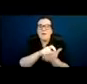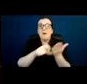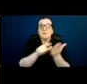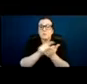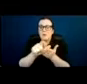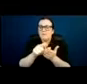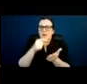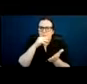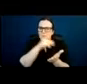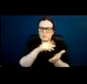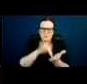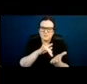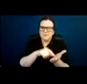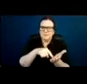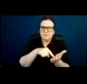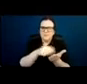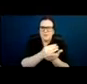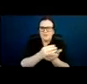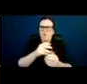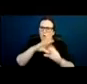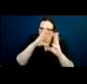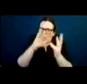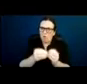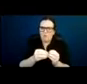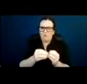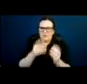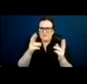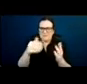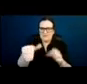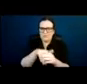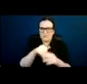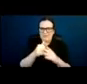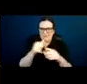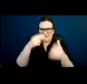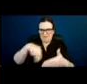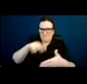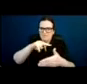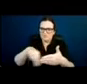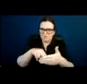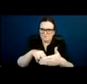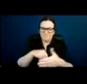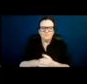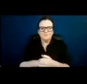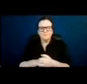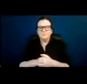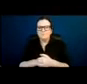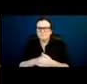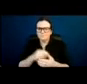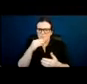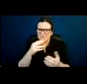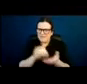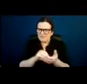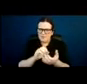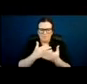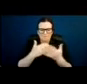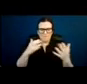the delivery of all rights set out in the Convention. It provides for a fundamental shift in the thinking and that